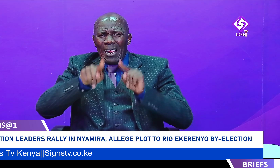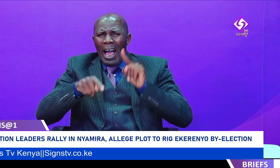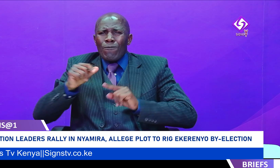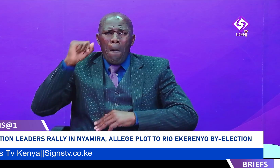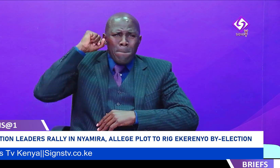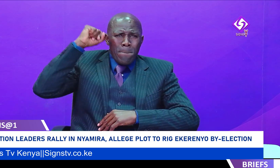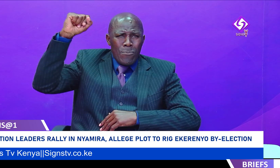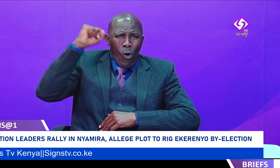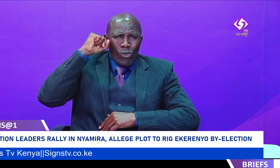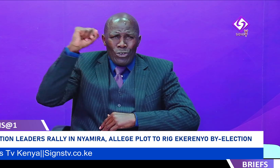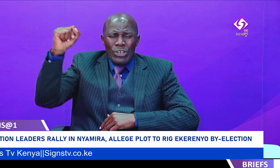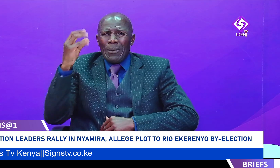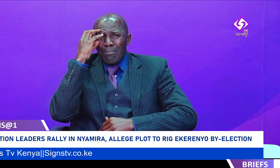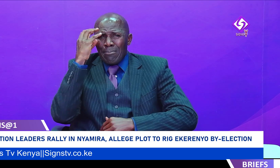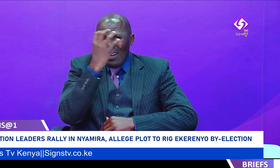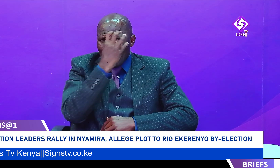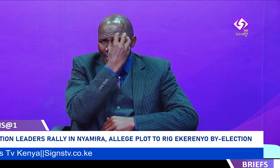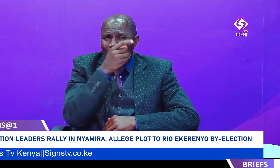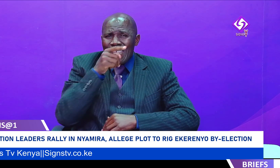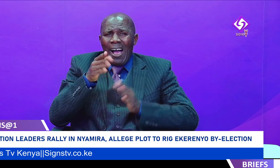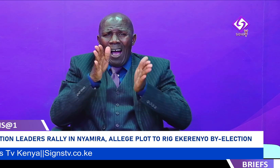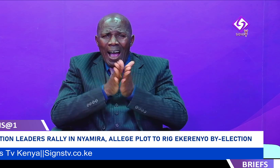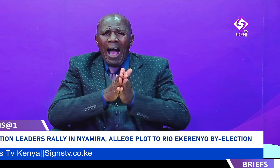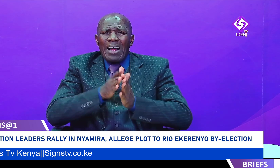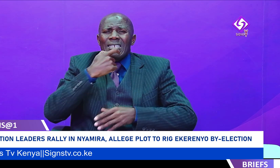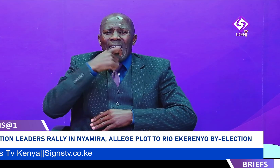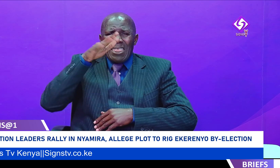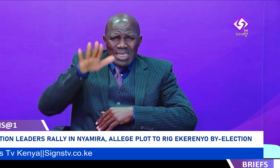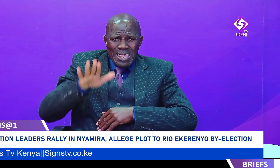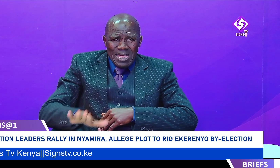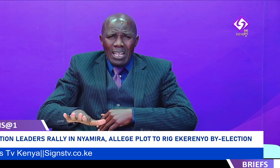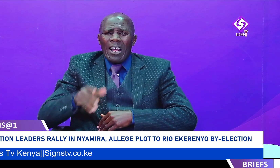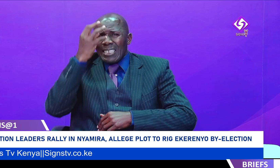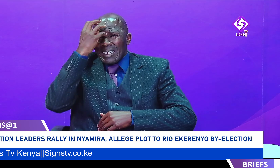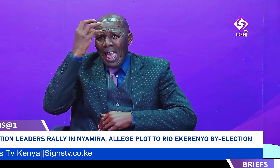veteran politician Martha Karua, and Nzoia Governor George Natembeya.